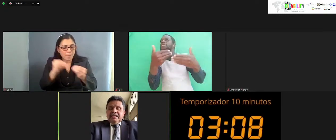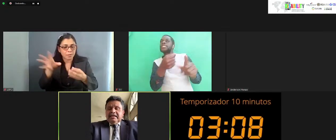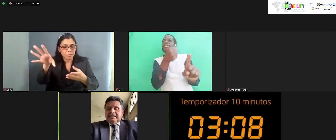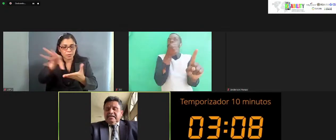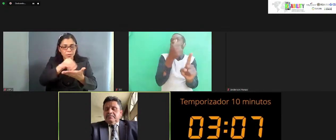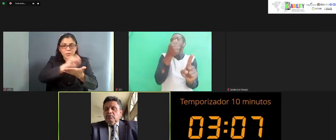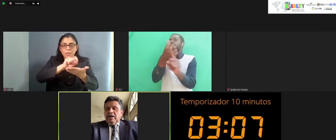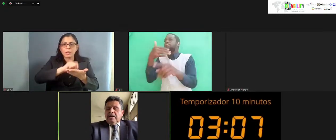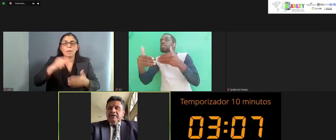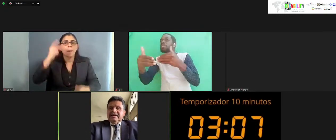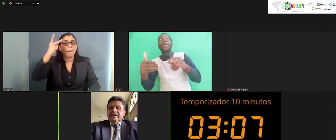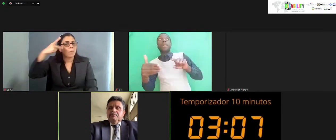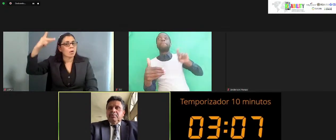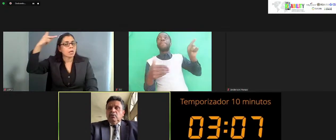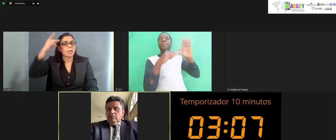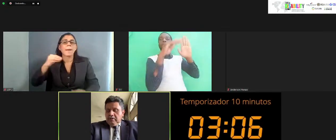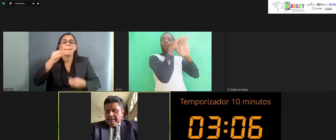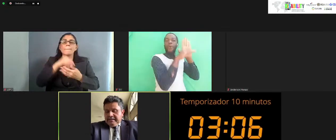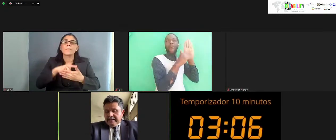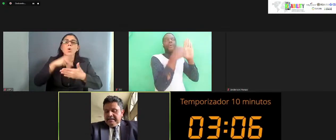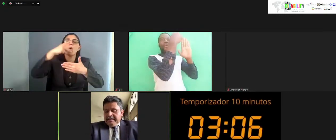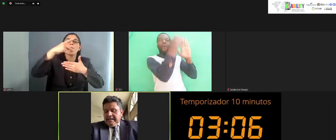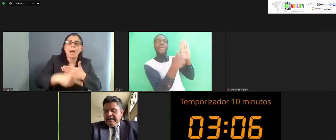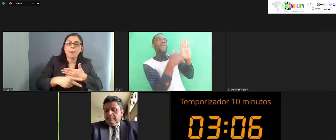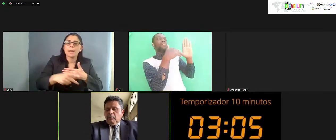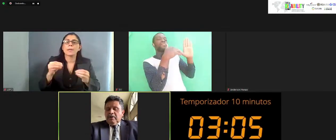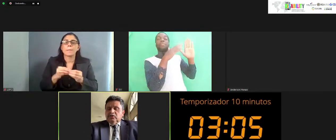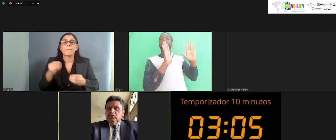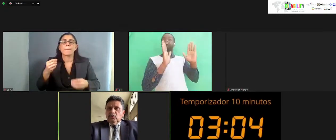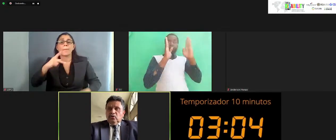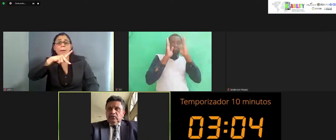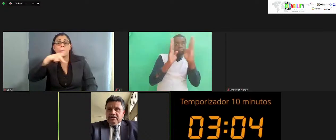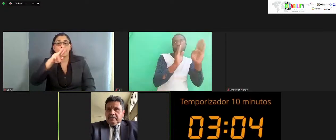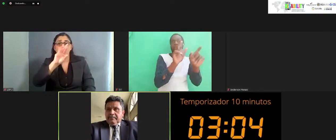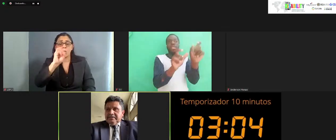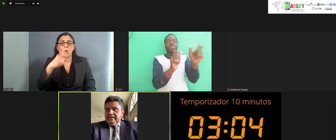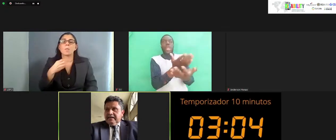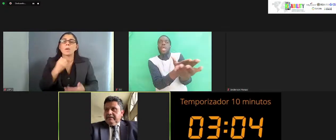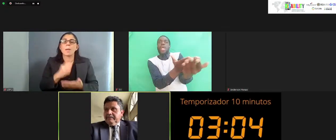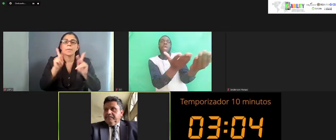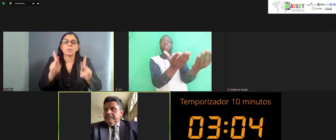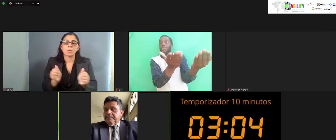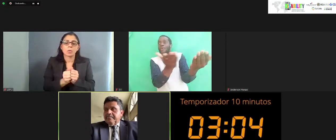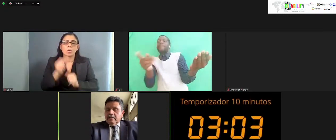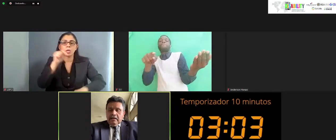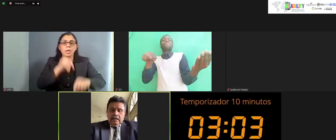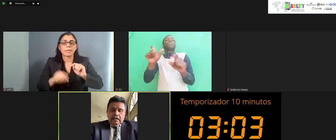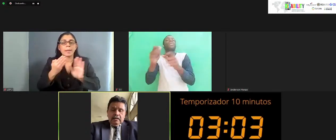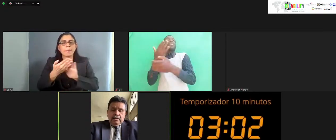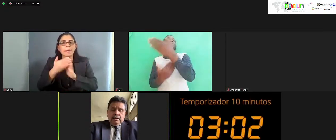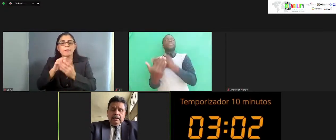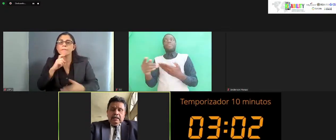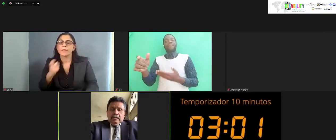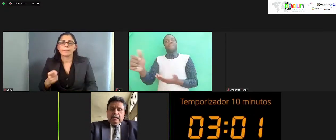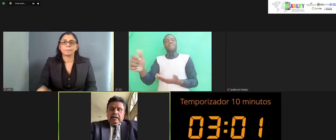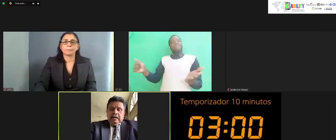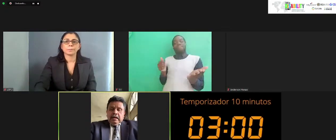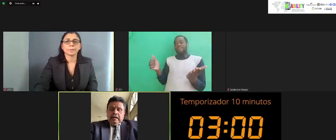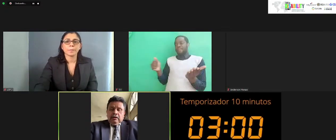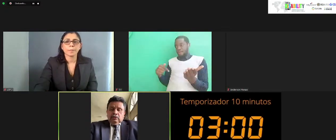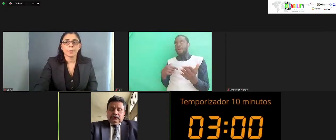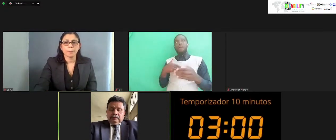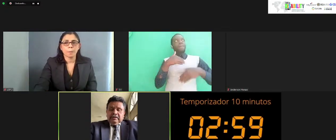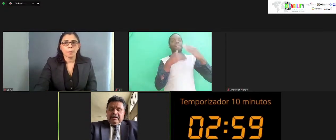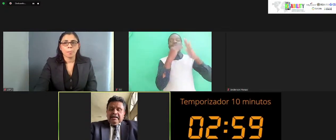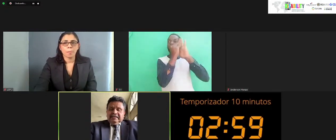able to incite in public policies in favor of the population with